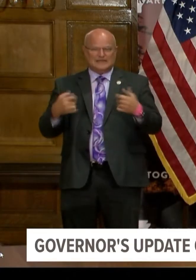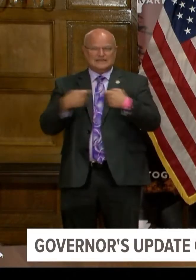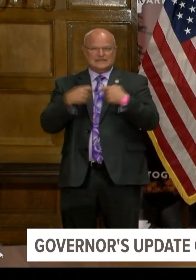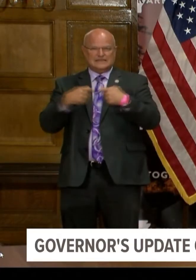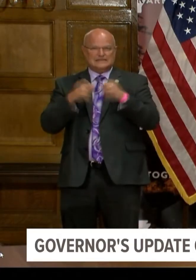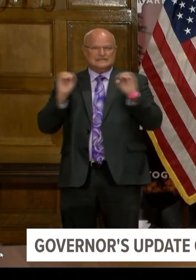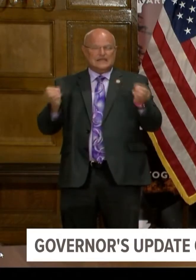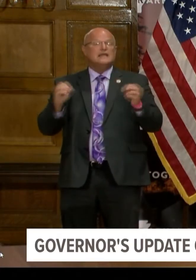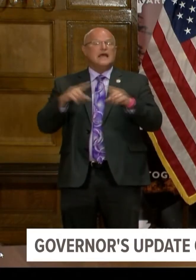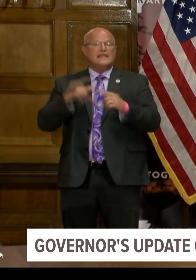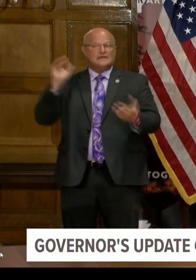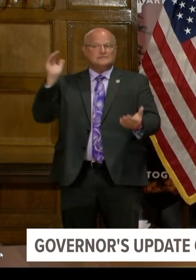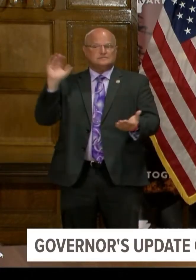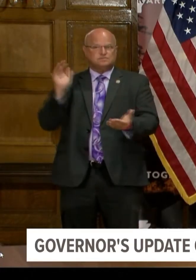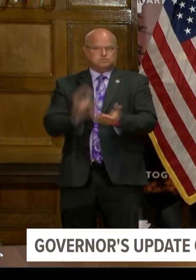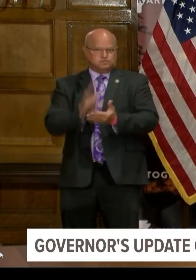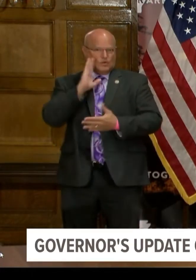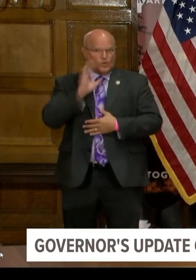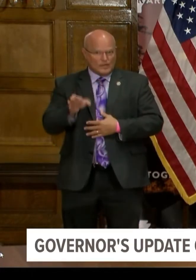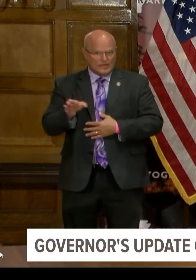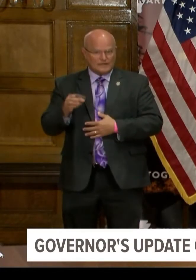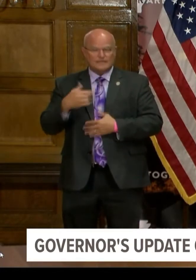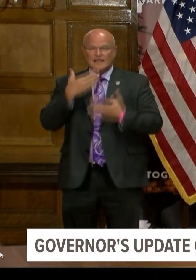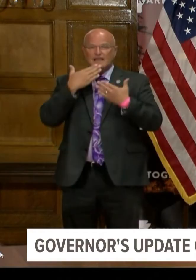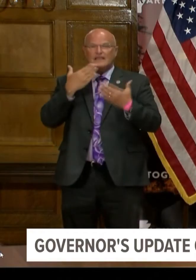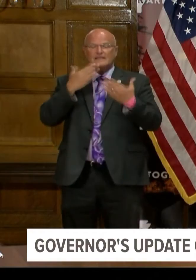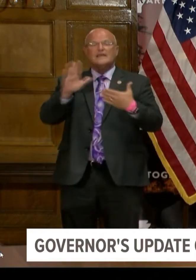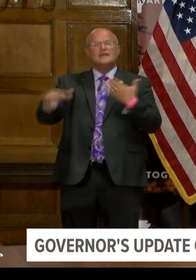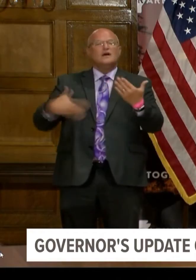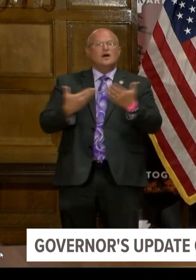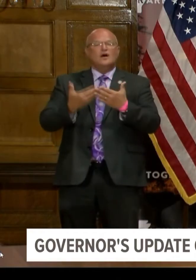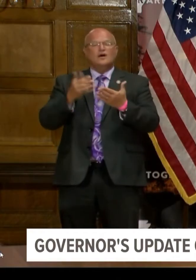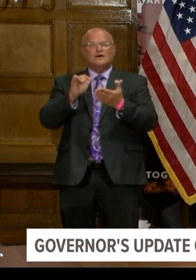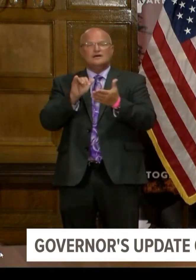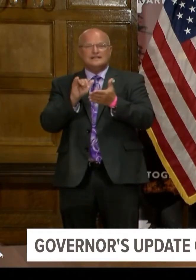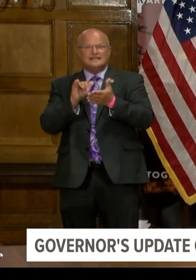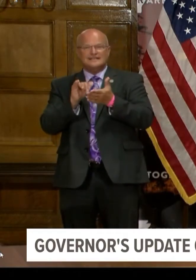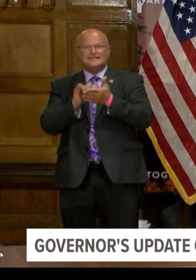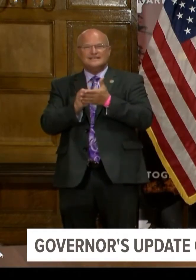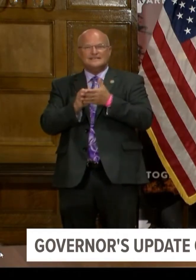and I know that will be reduced quickly. And I want to thank all of the